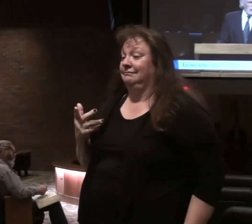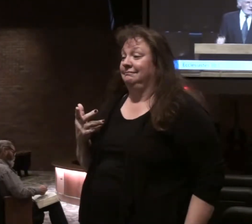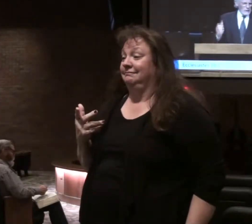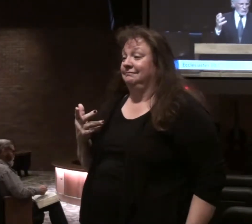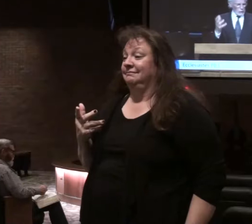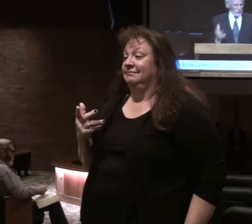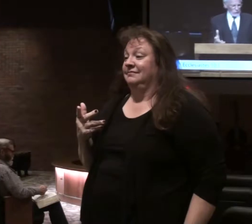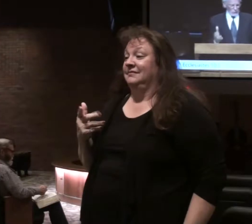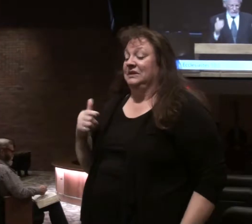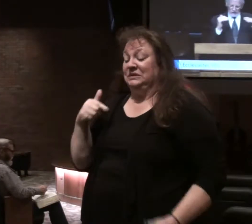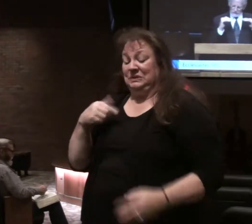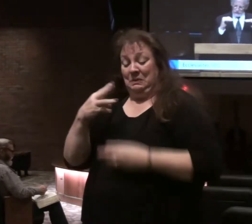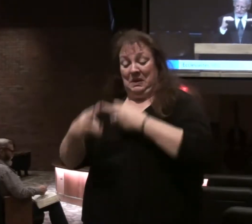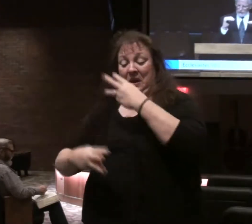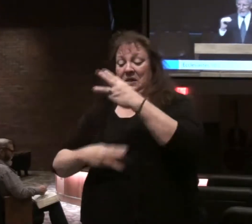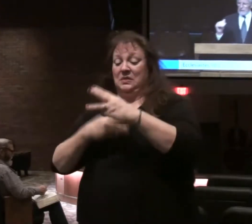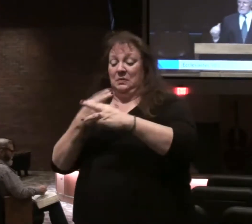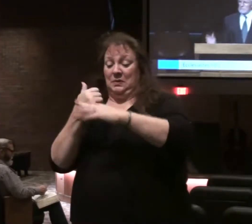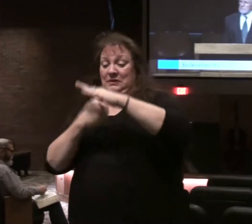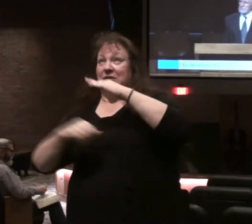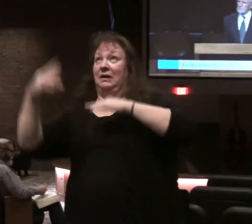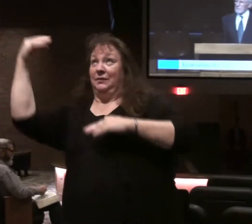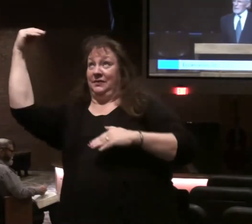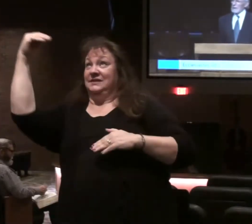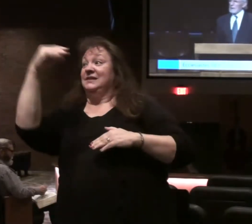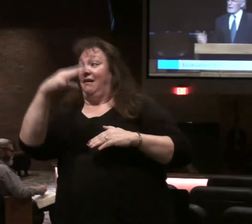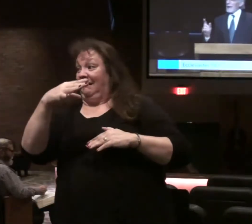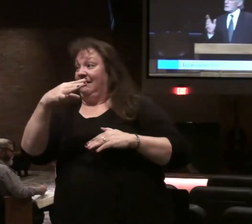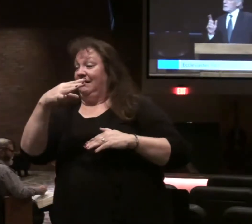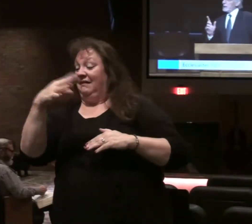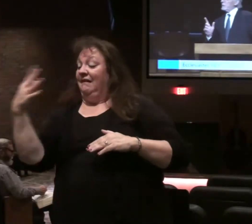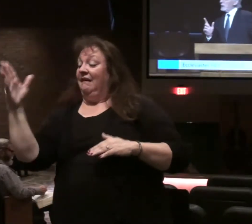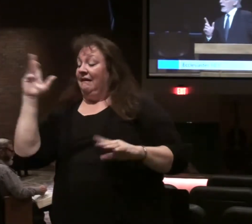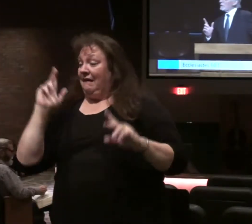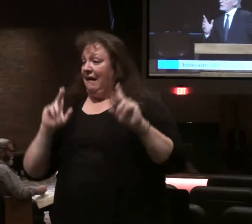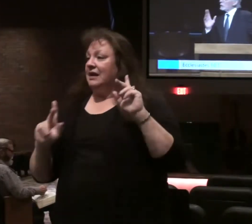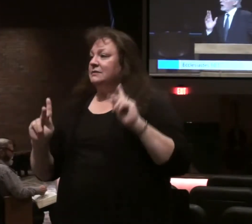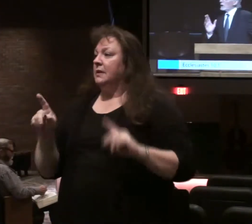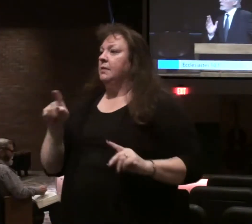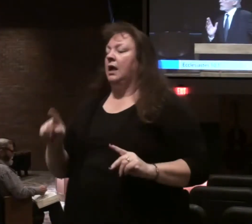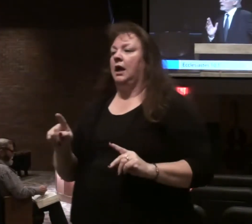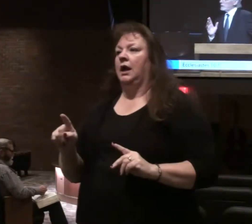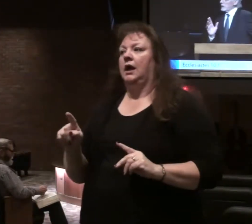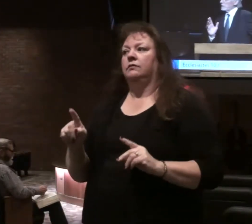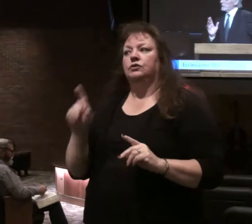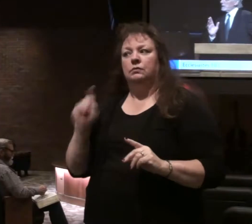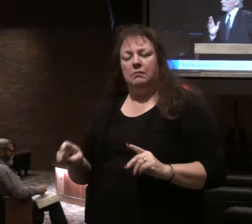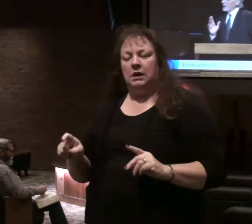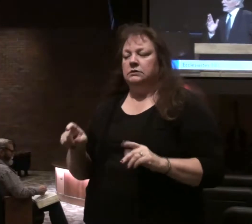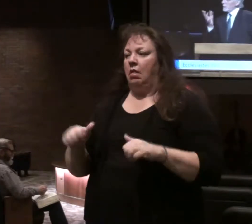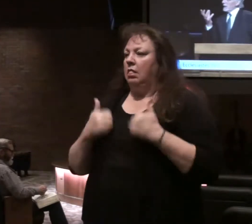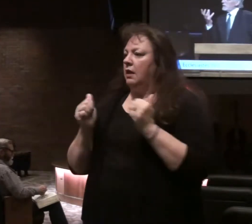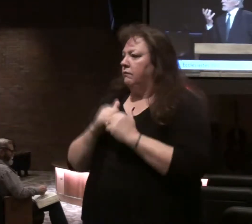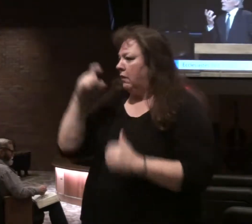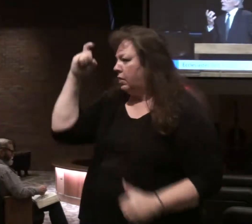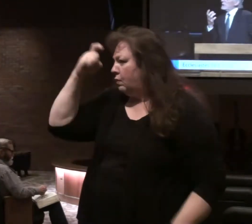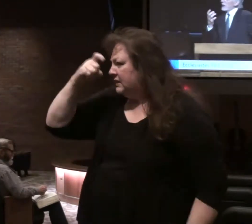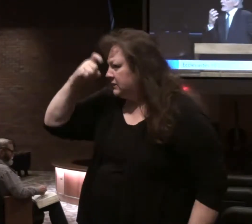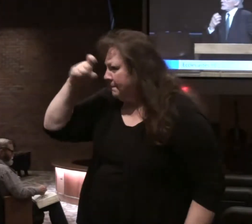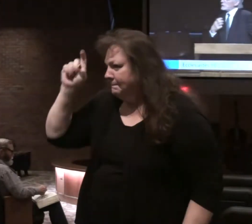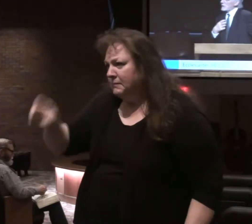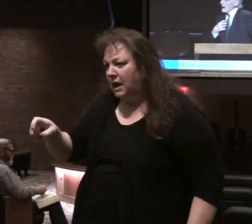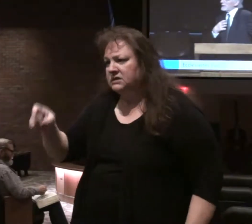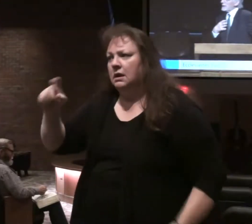So in this world under the sun, God's people have to walk with wisdom. And wisdom